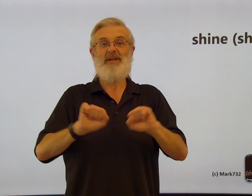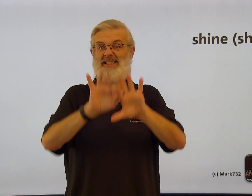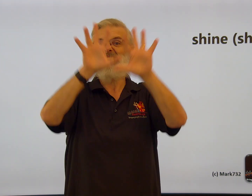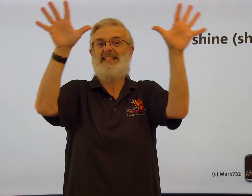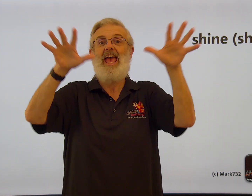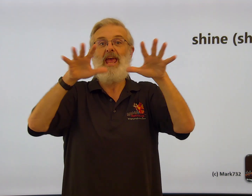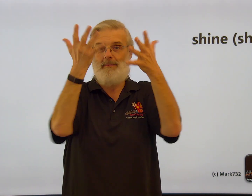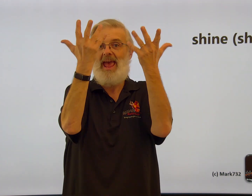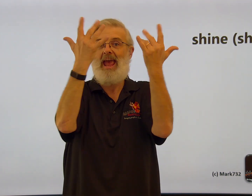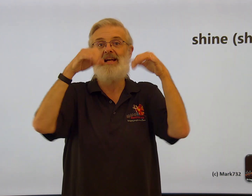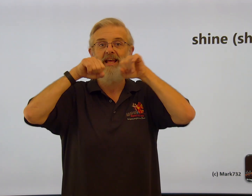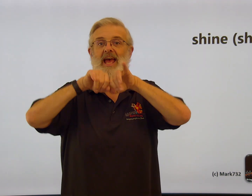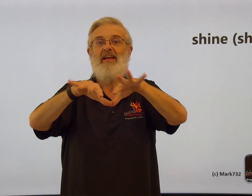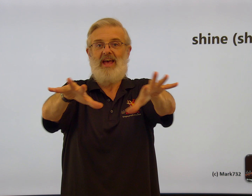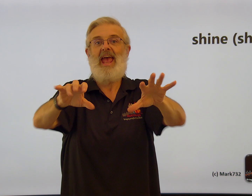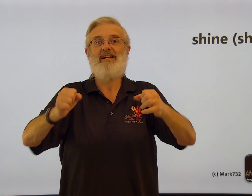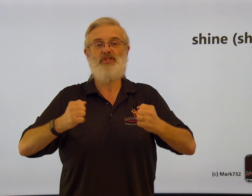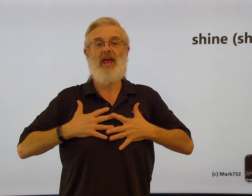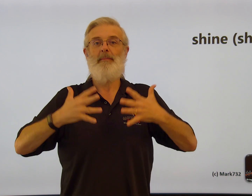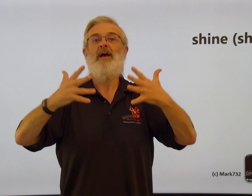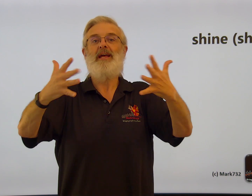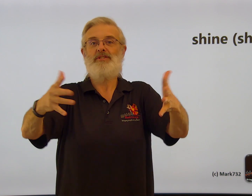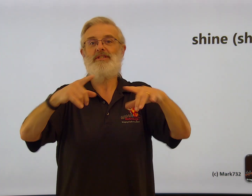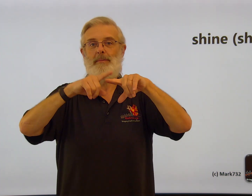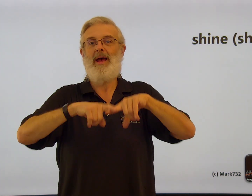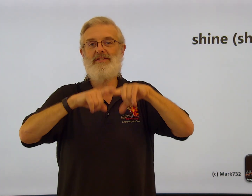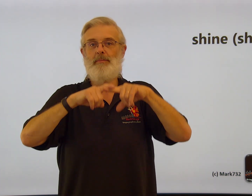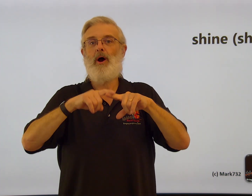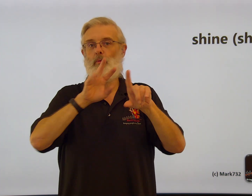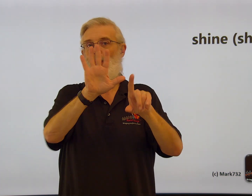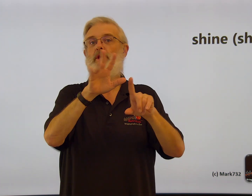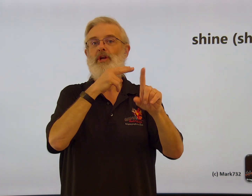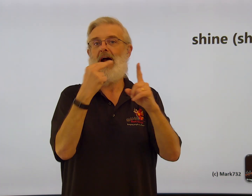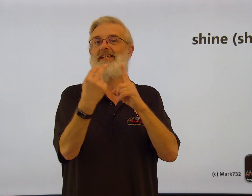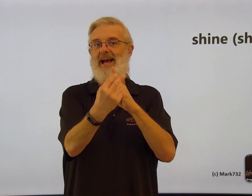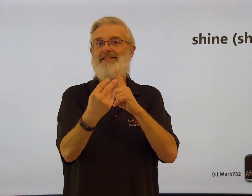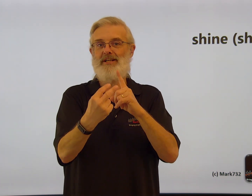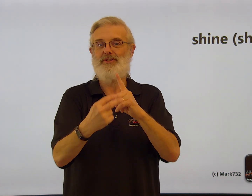same hand, the hand shape. It just depends upon what your context is.